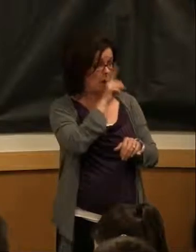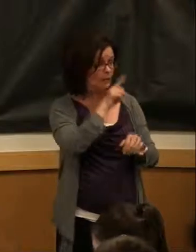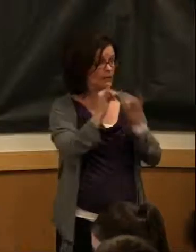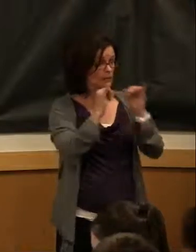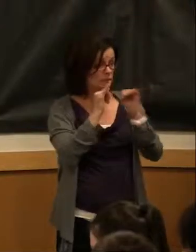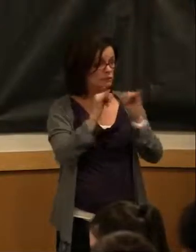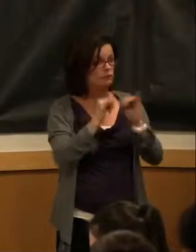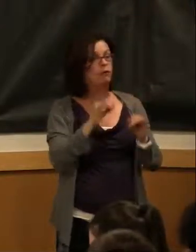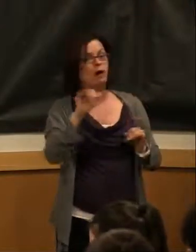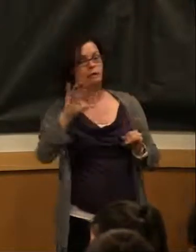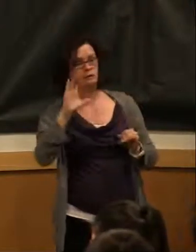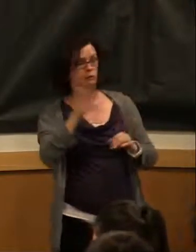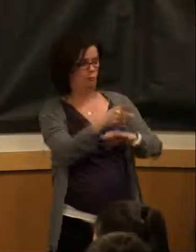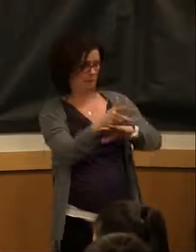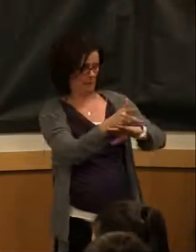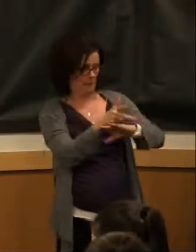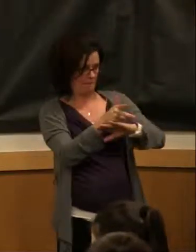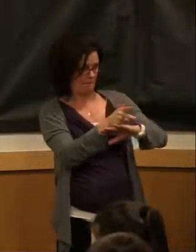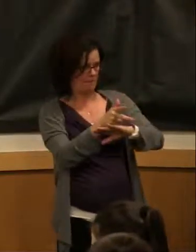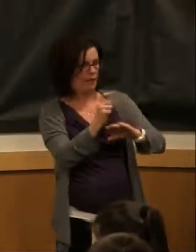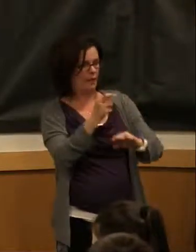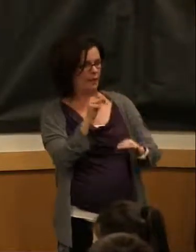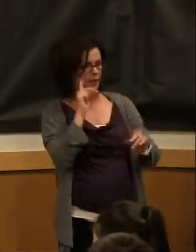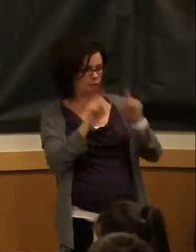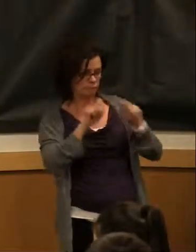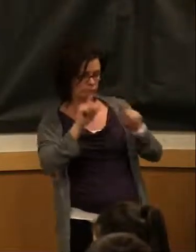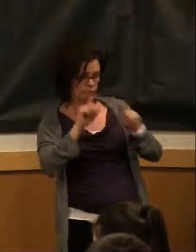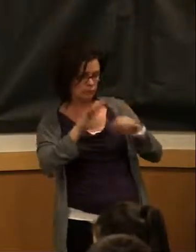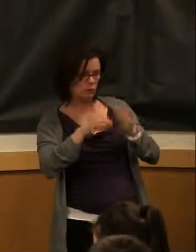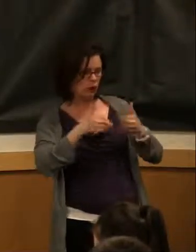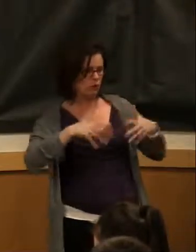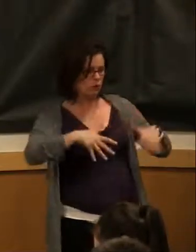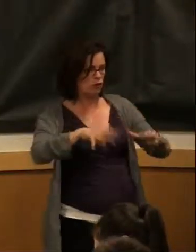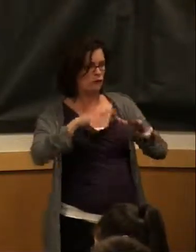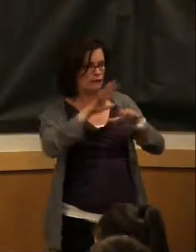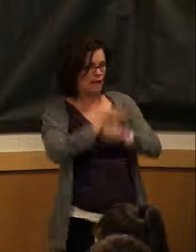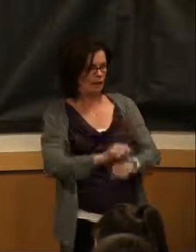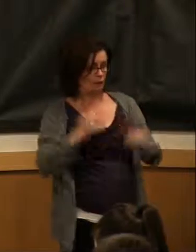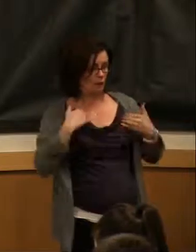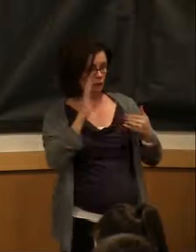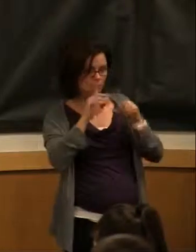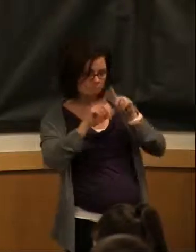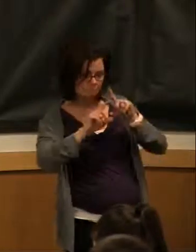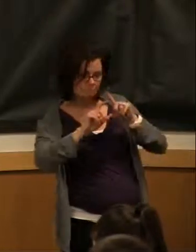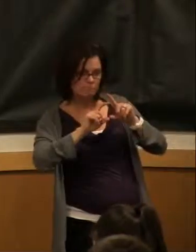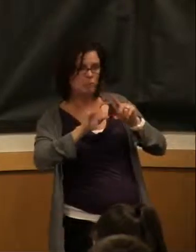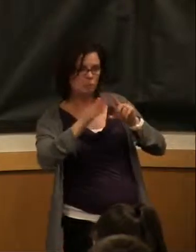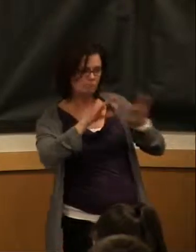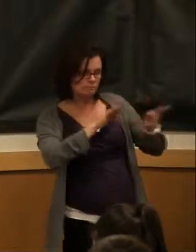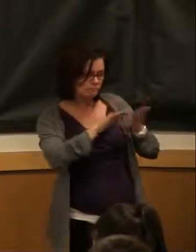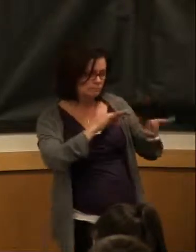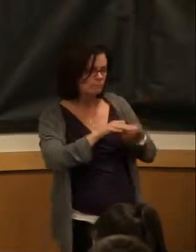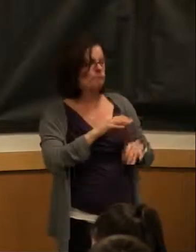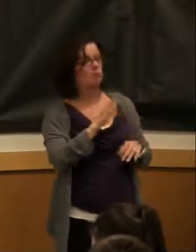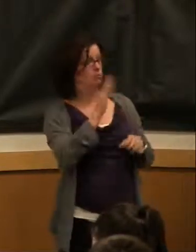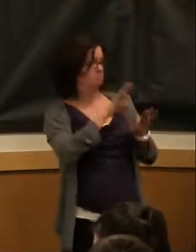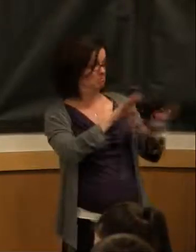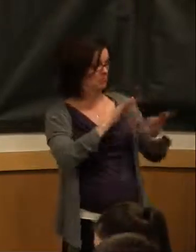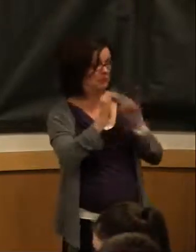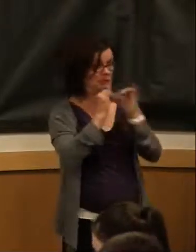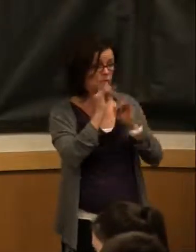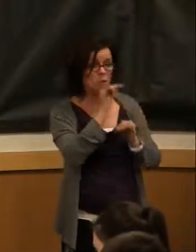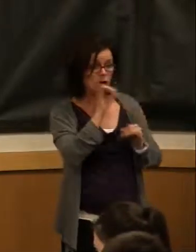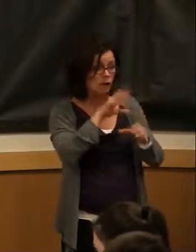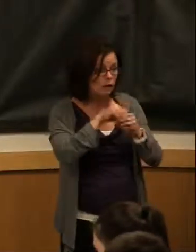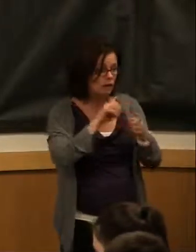they'll let you watch yourself on film to see all the nervous tics you may have. And so they'll walk you through your interview,